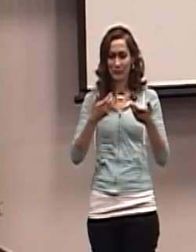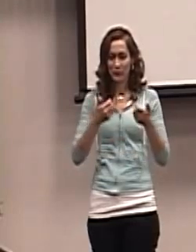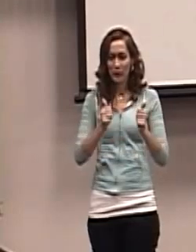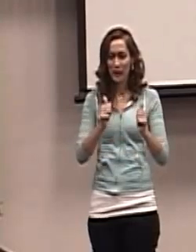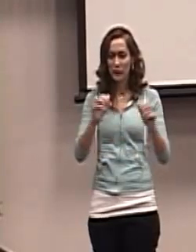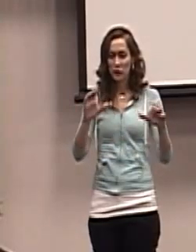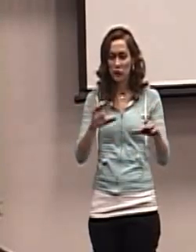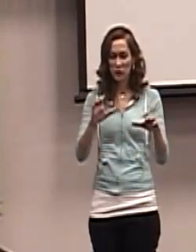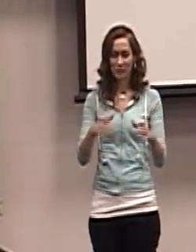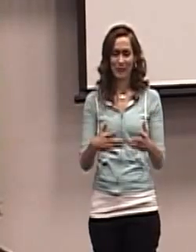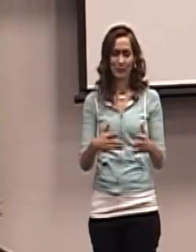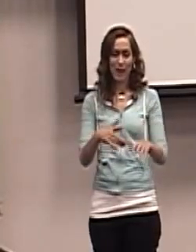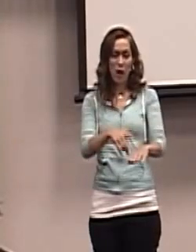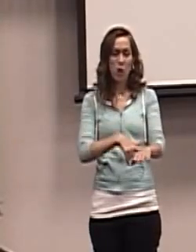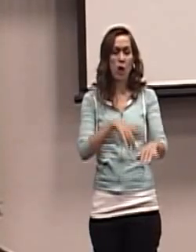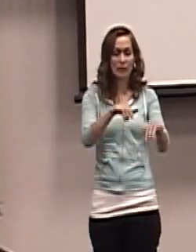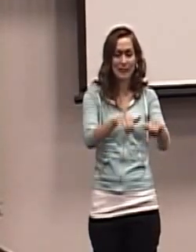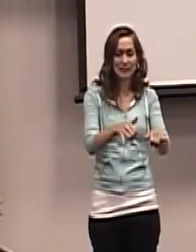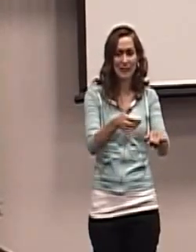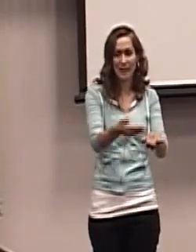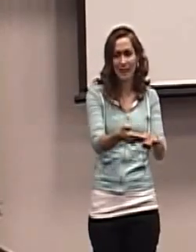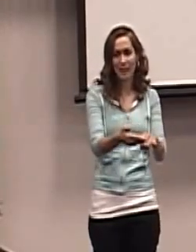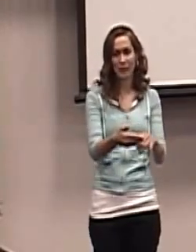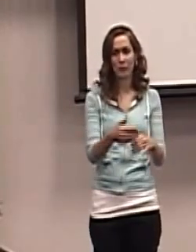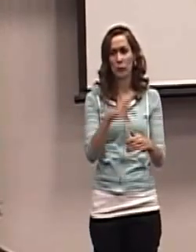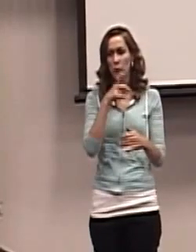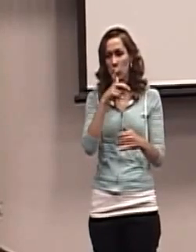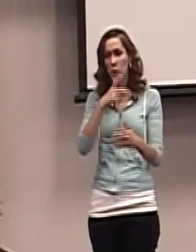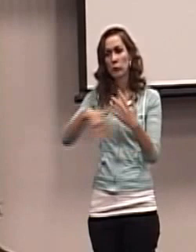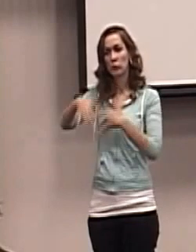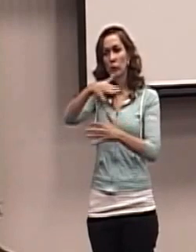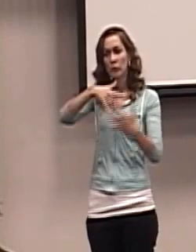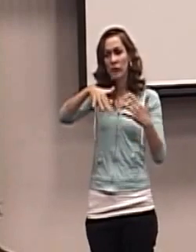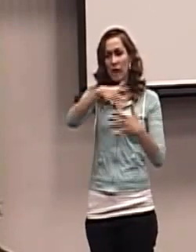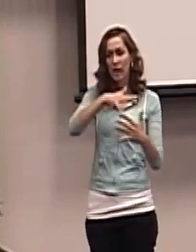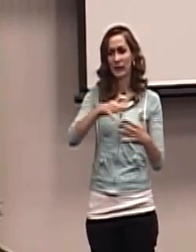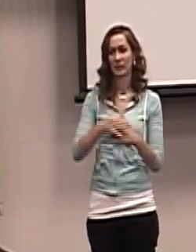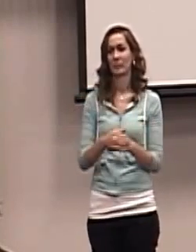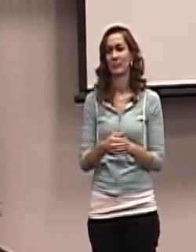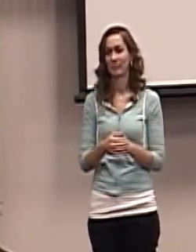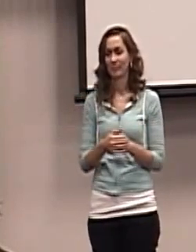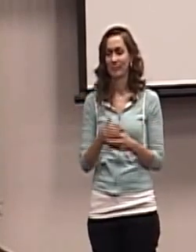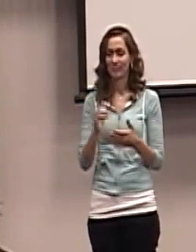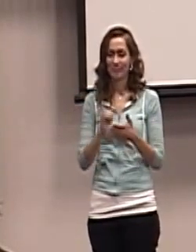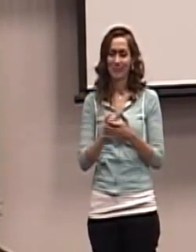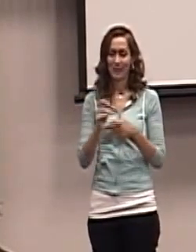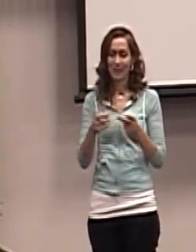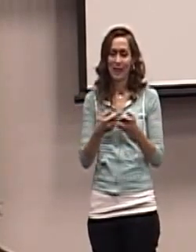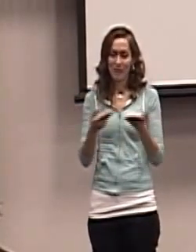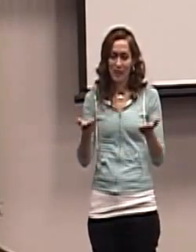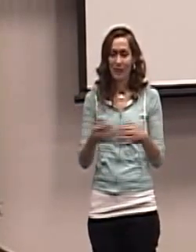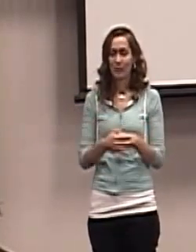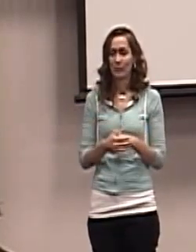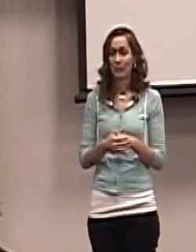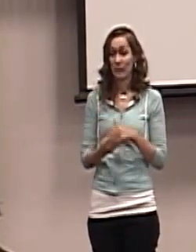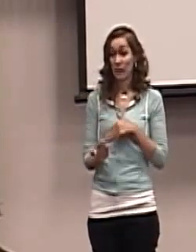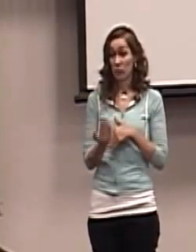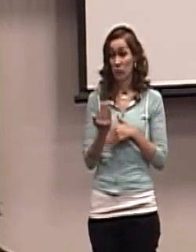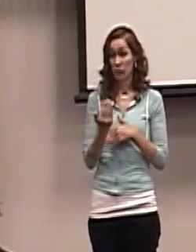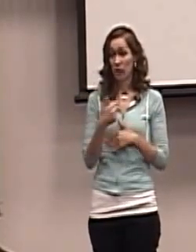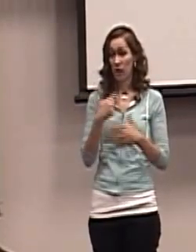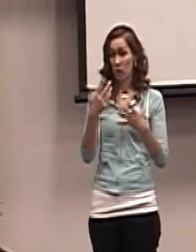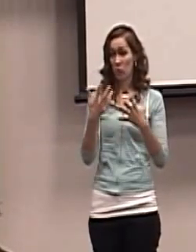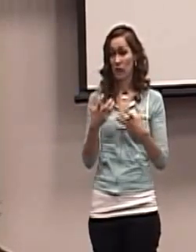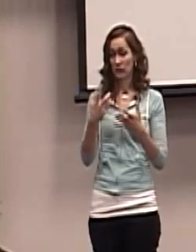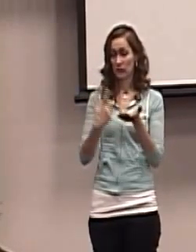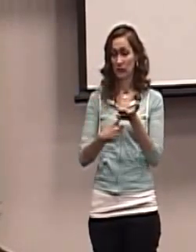stay, who they interact with, a number of things like that. So this morning I wanted to talk to